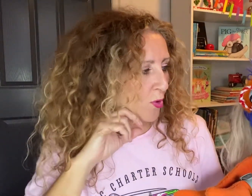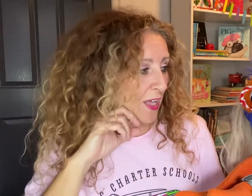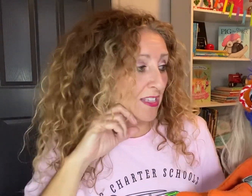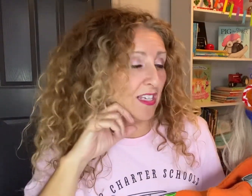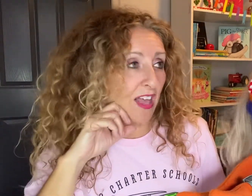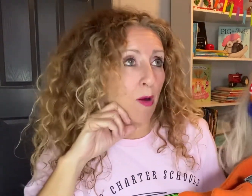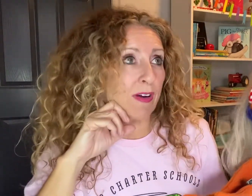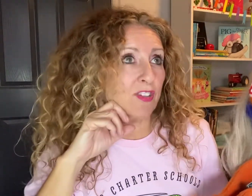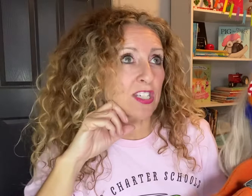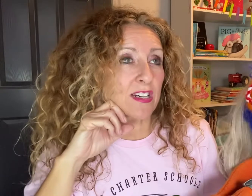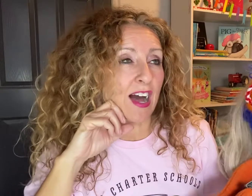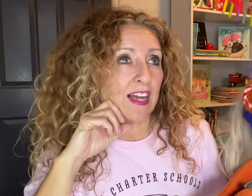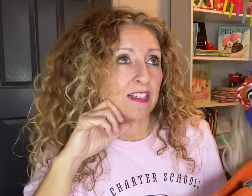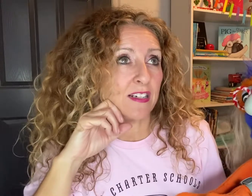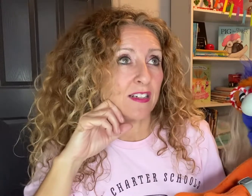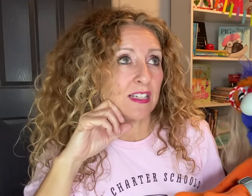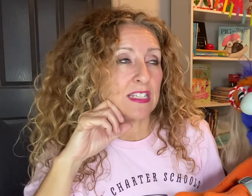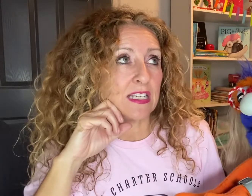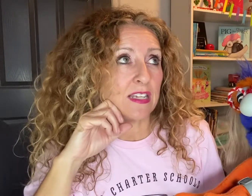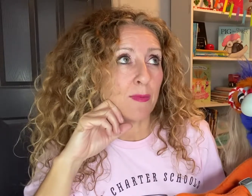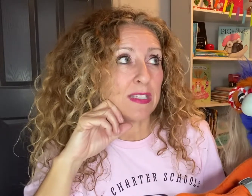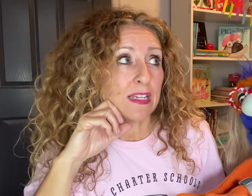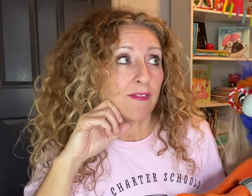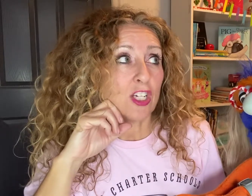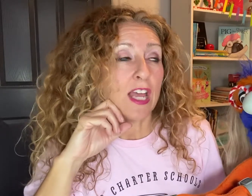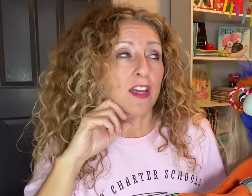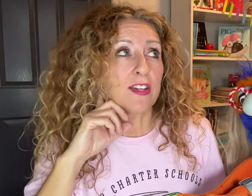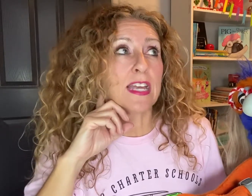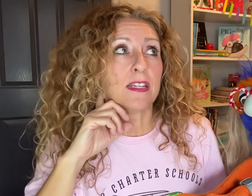That's a lot. We've just got. Let's see. A, Can you say it?